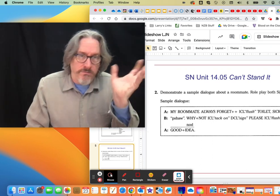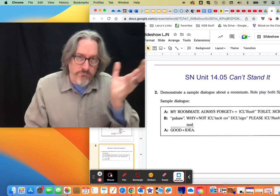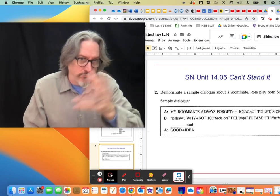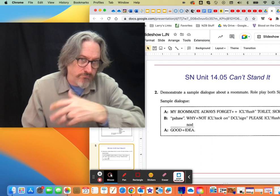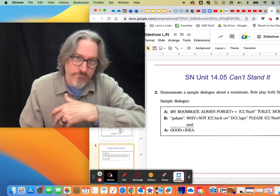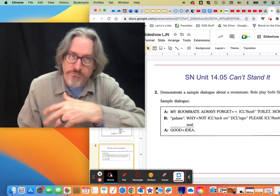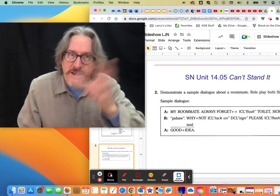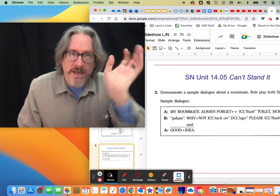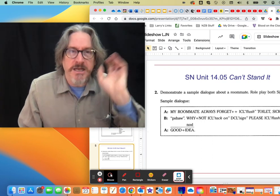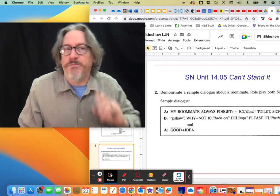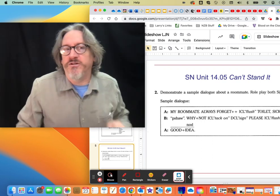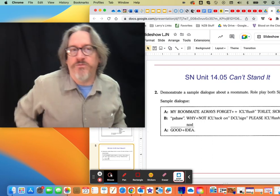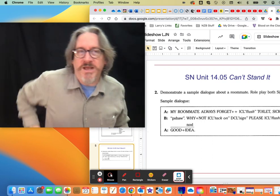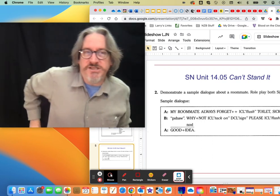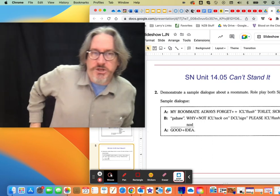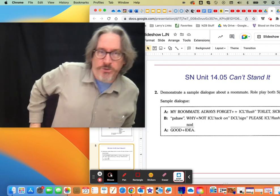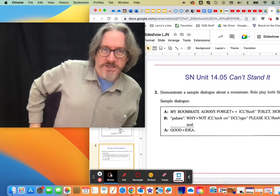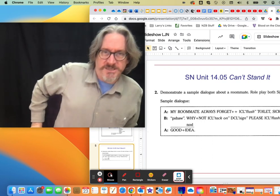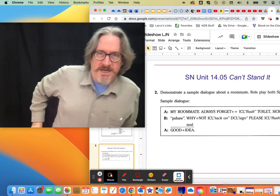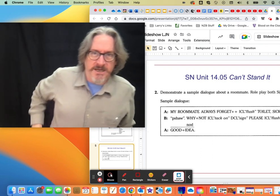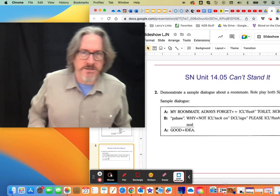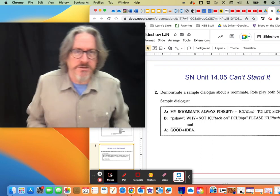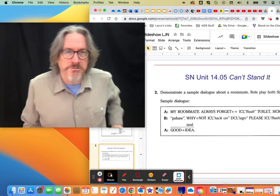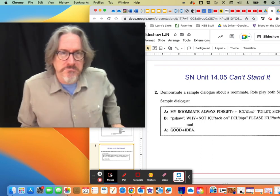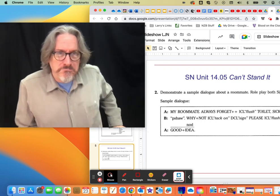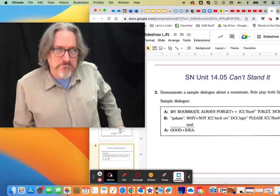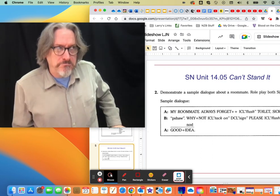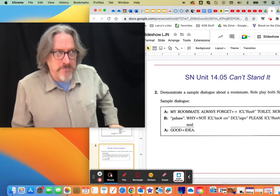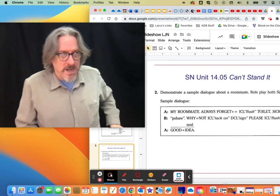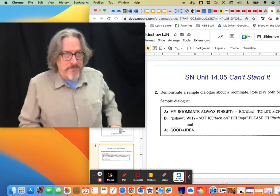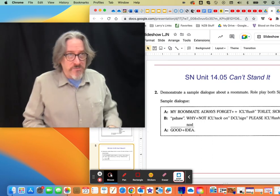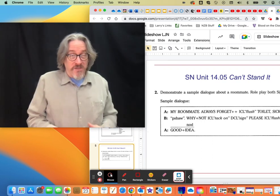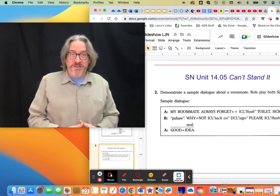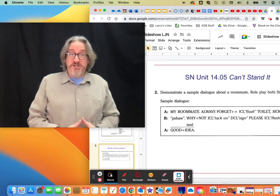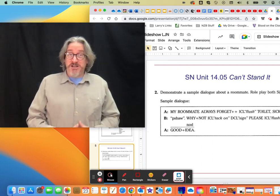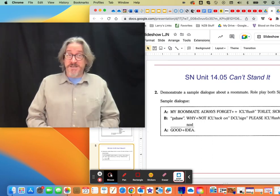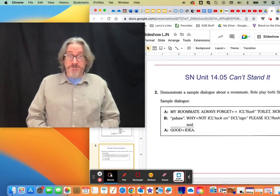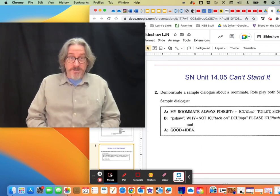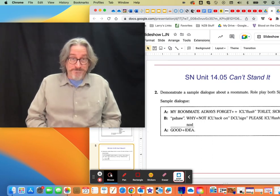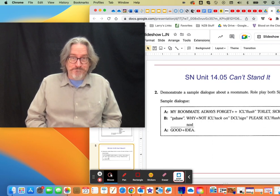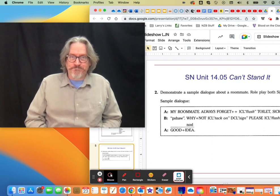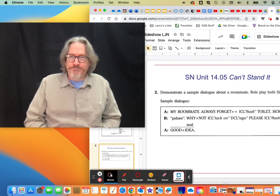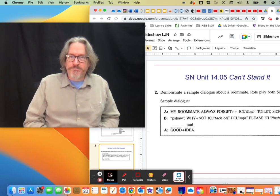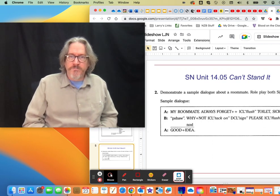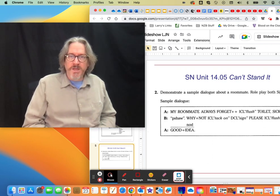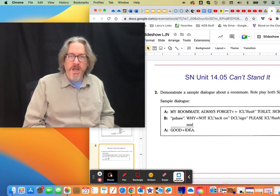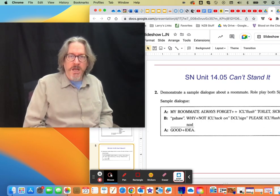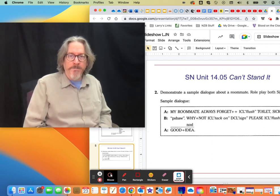And any number of ways that you can sign it, this concept, right?